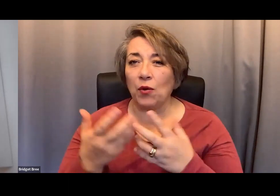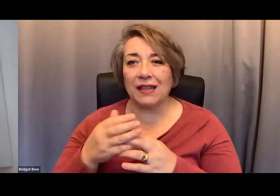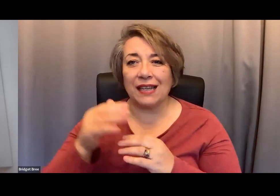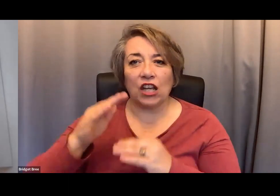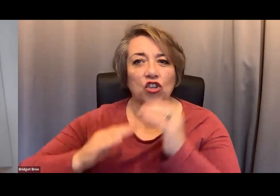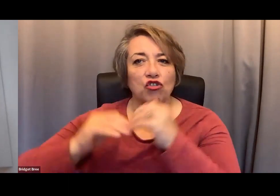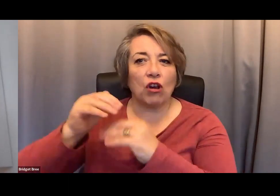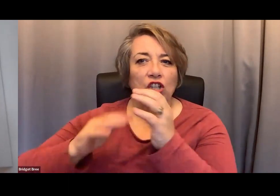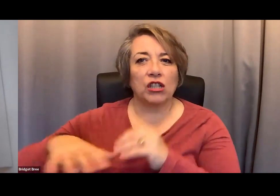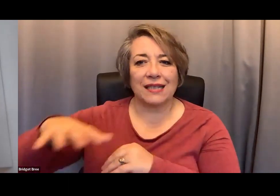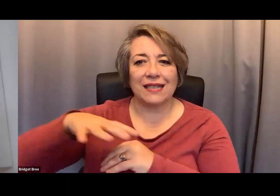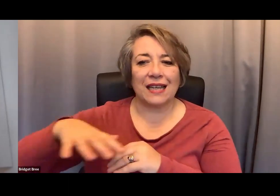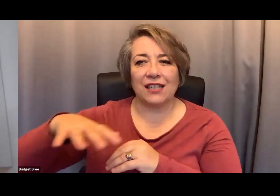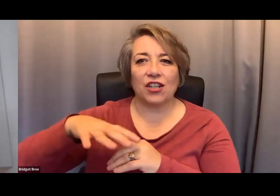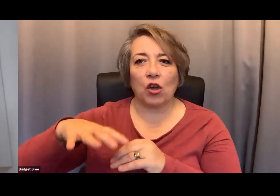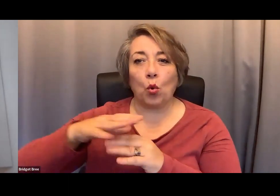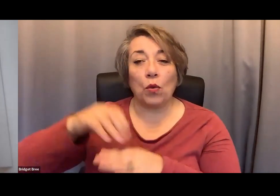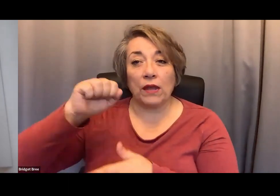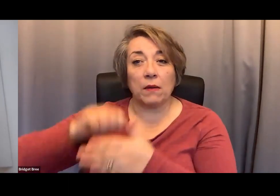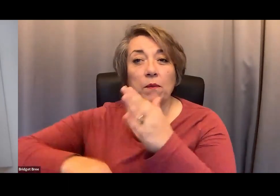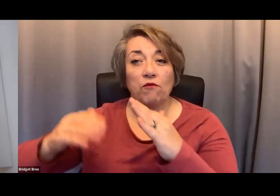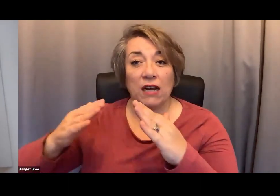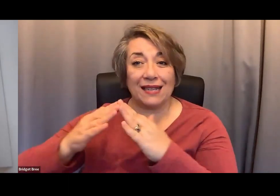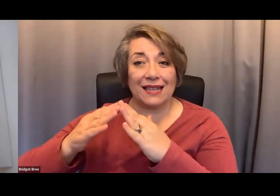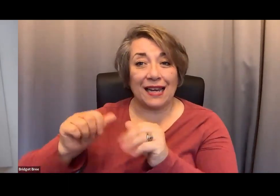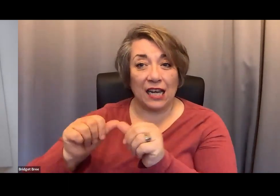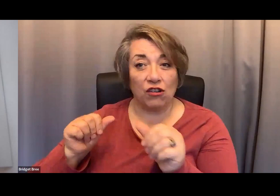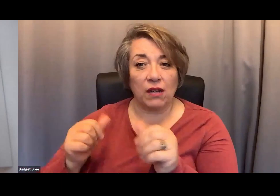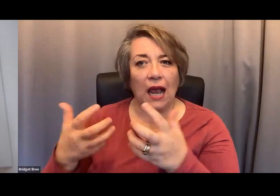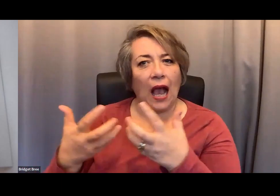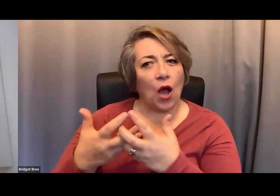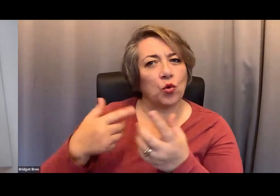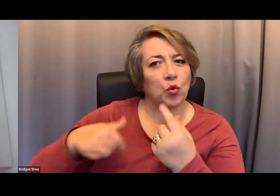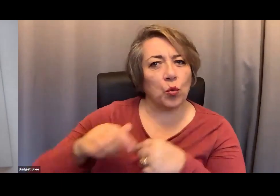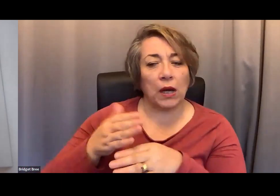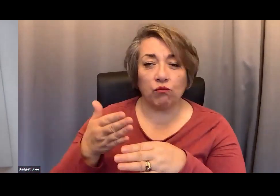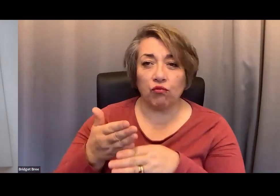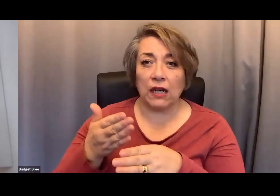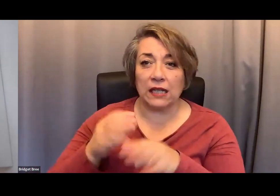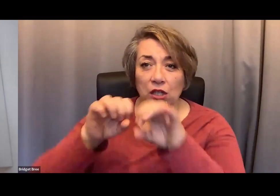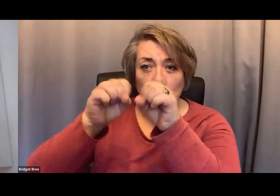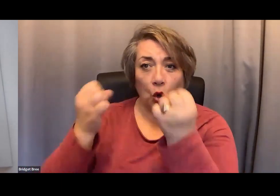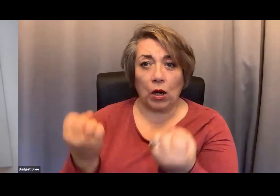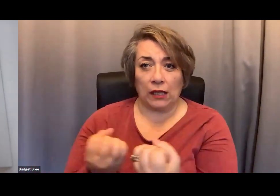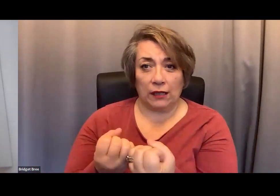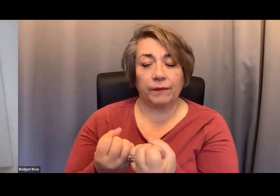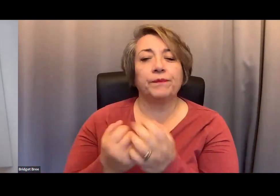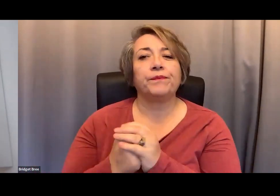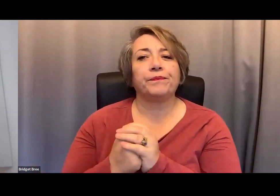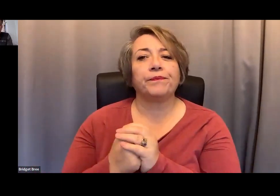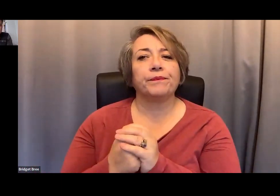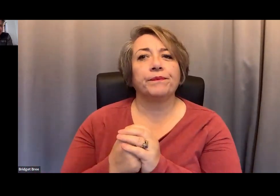the real estate industry, how do we practice the donut? So that